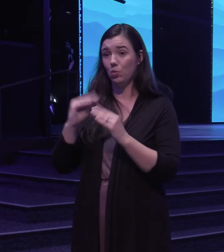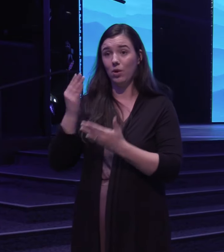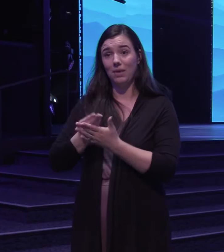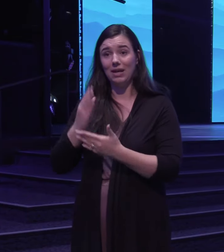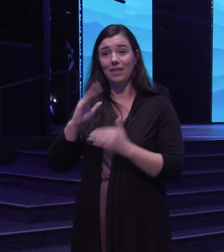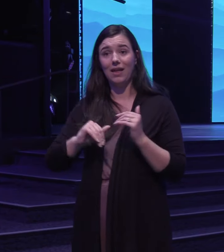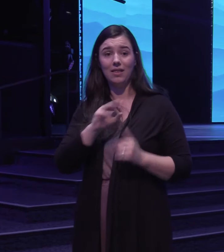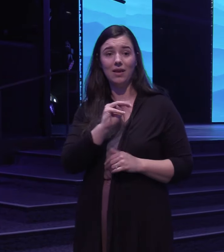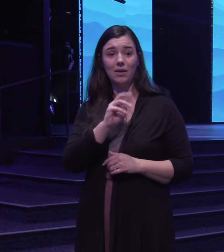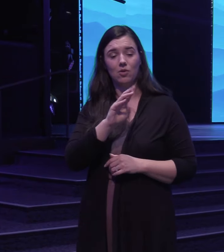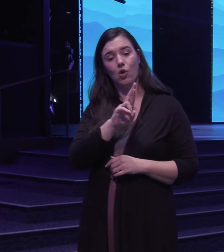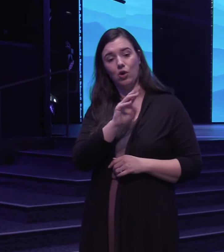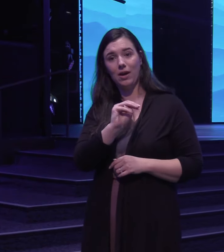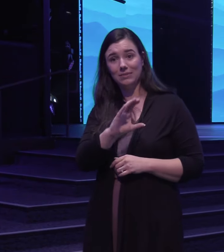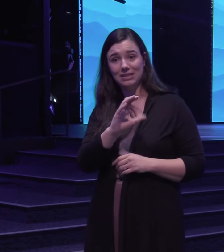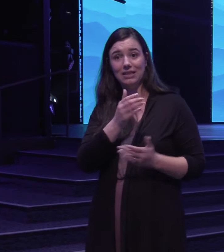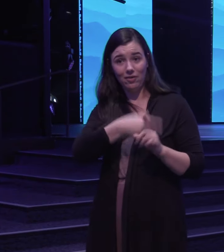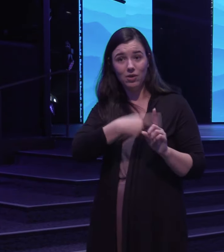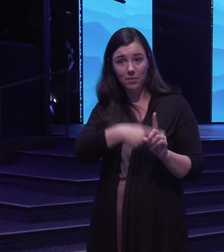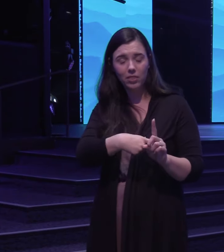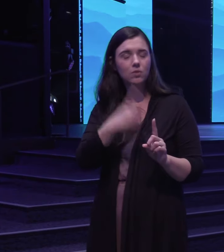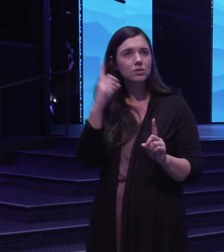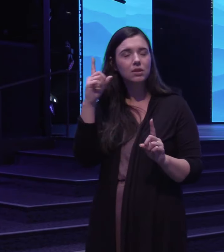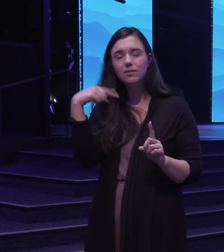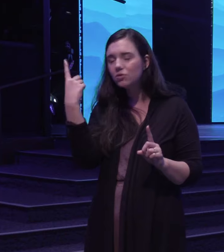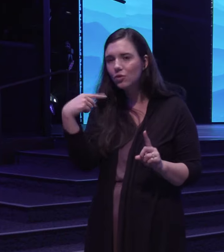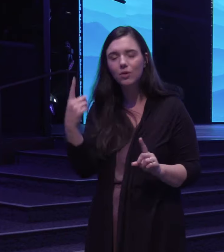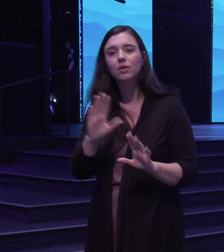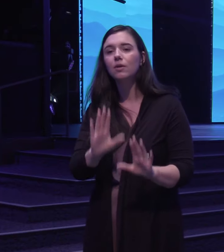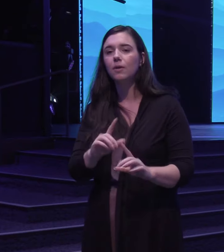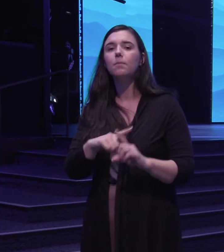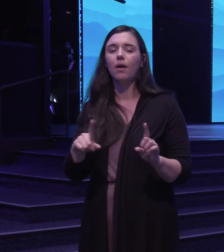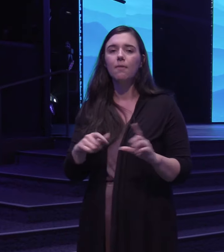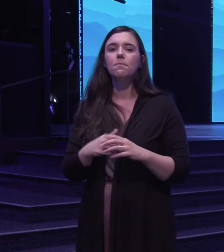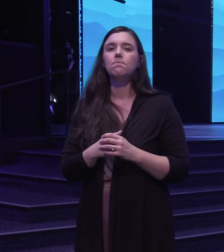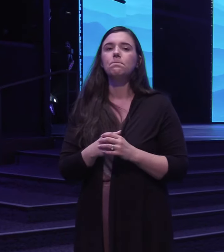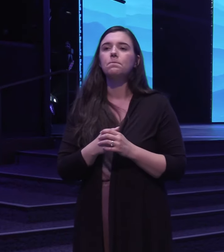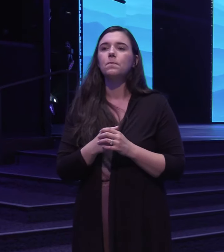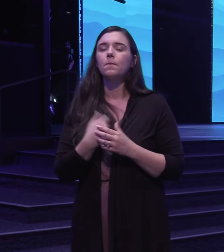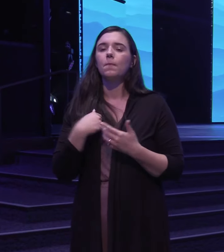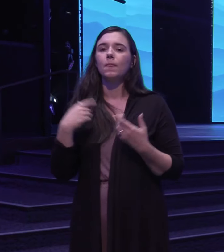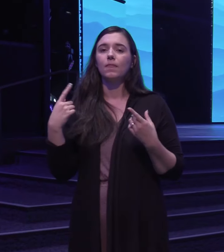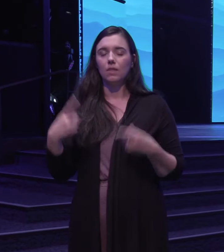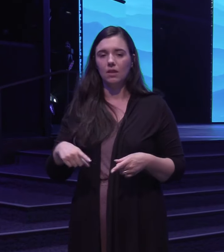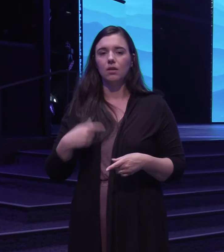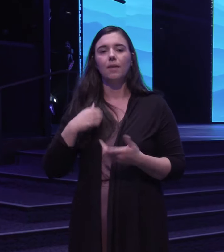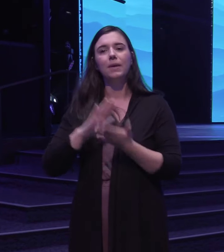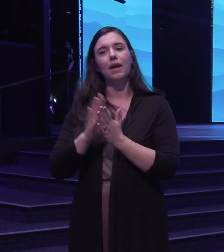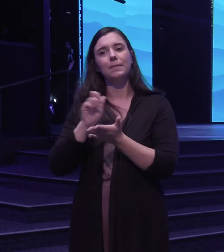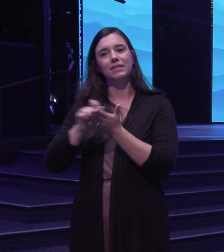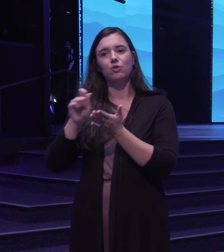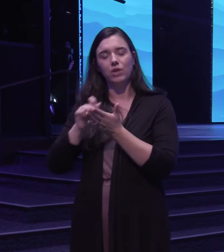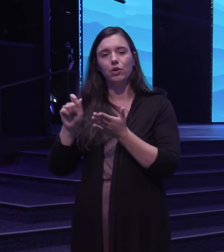the RNC each month. It was absolutely absurd. But, you know, I ended up as the